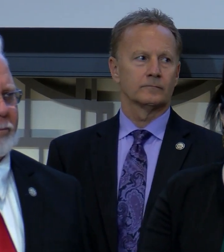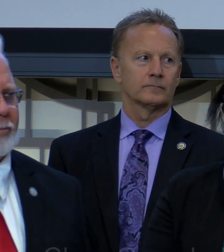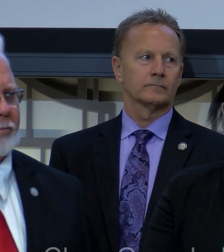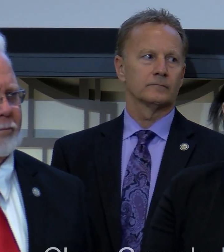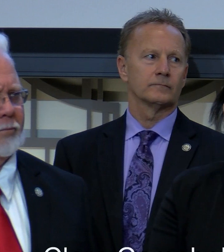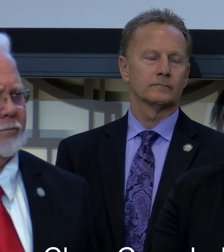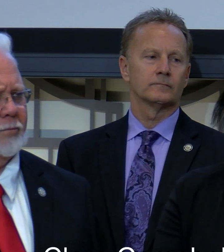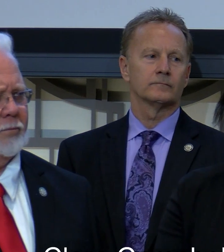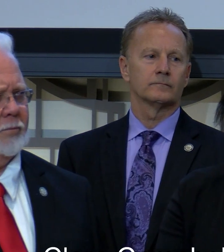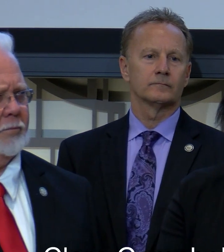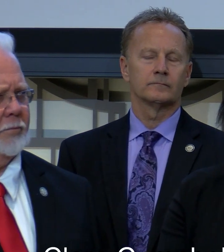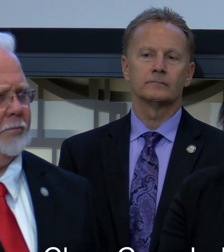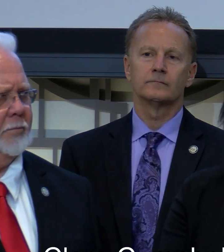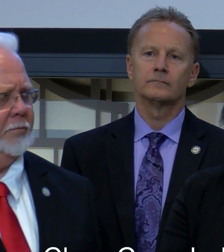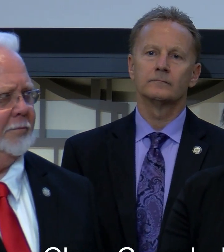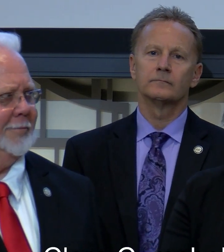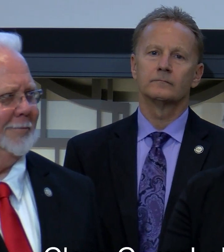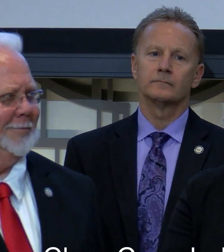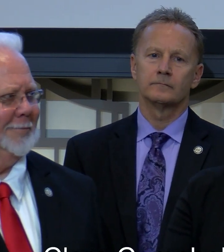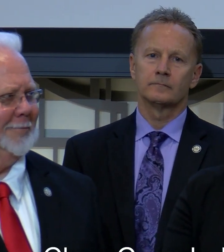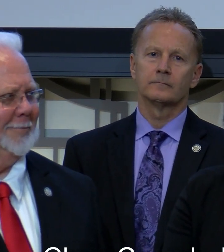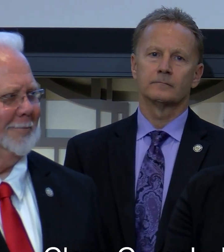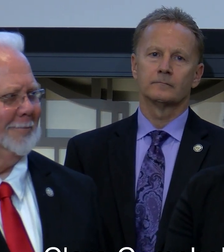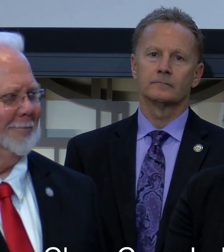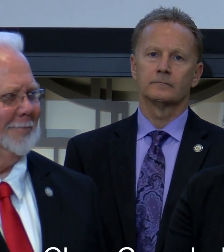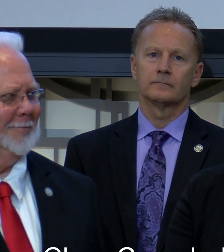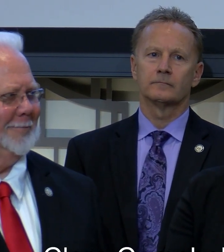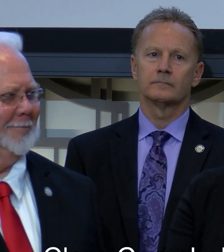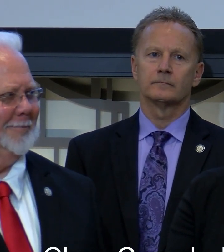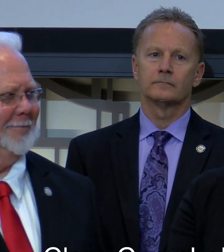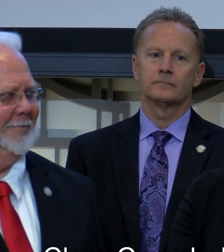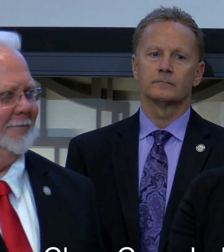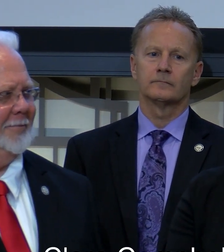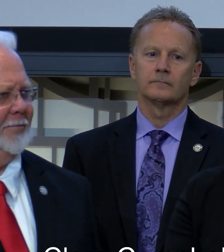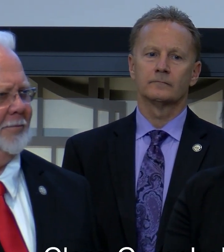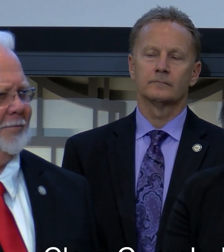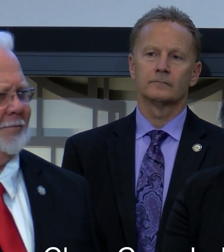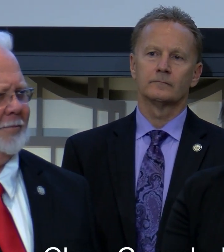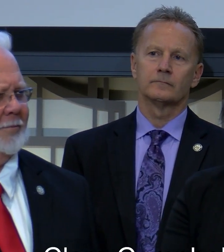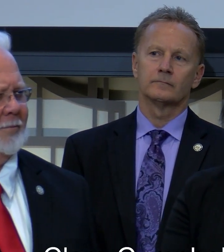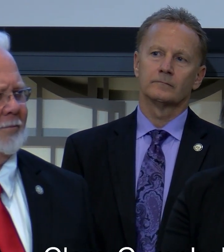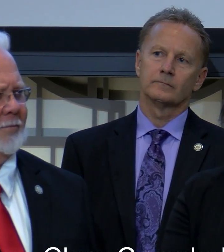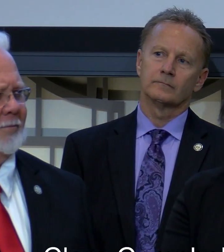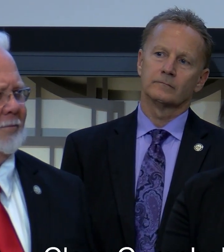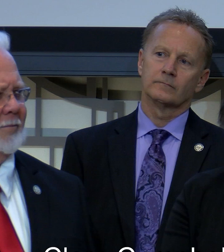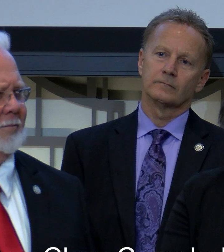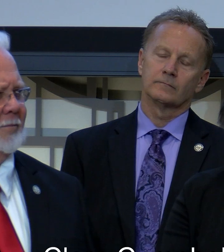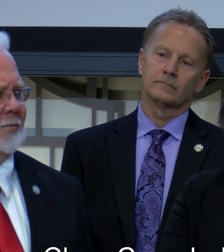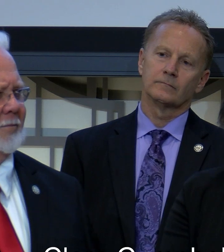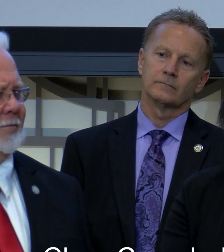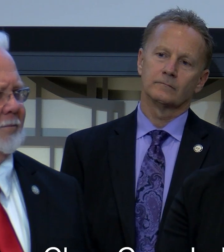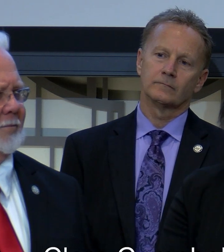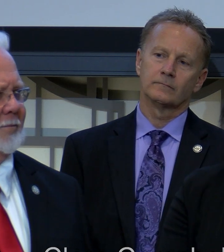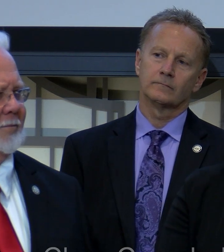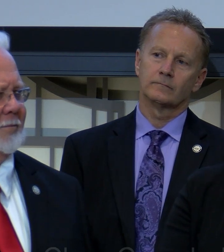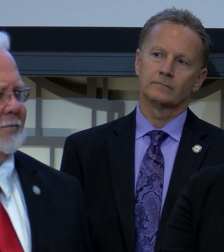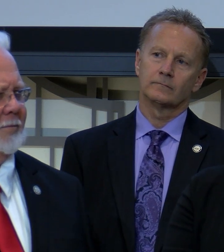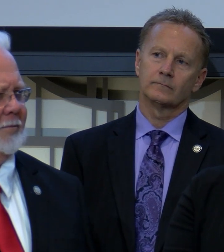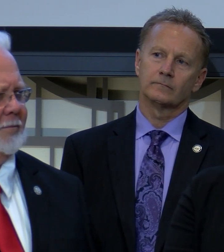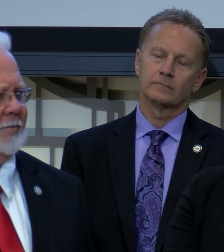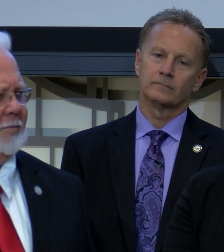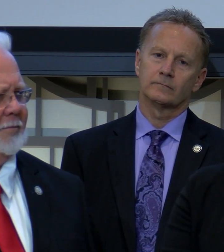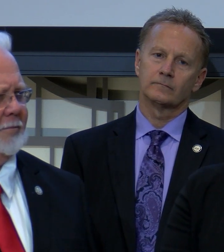Advisor. The Texas Retailers Association is actively engaged on being a key resource for retailers in Texas to manage through the